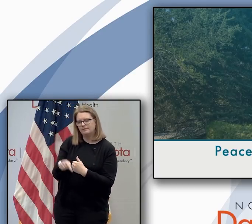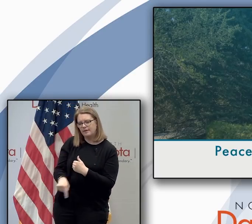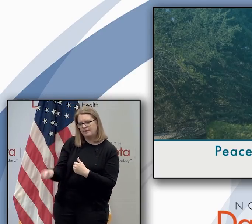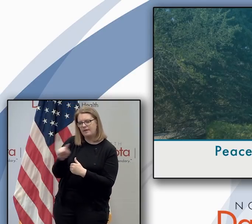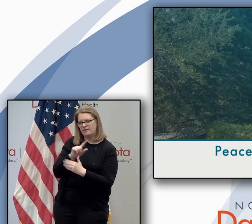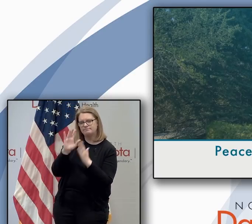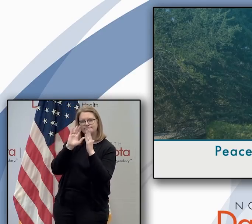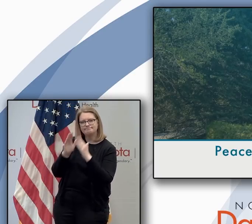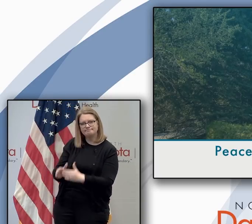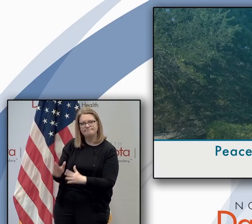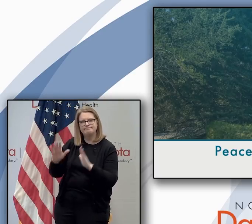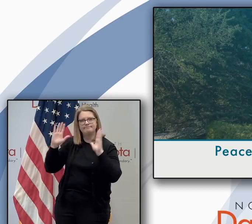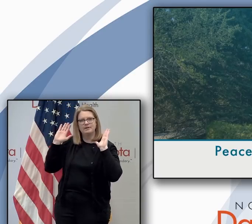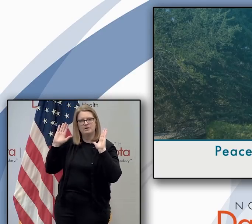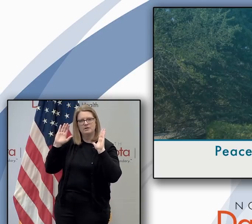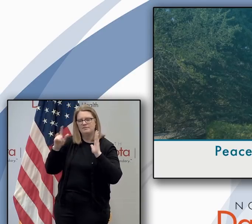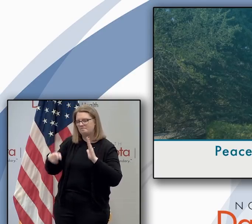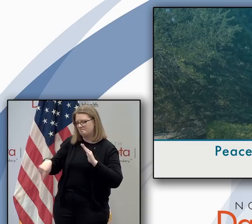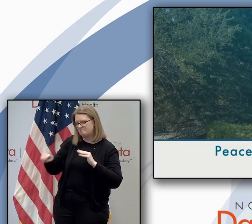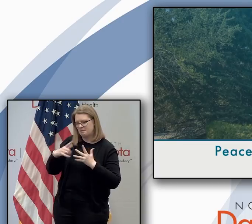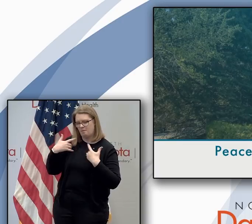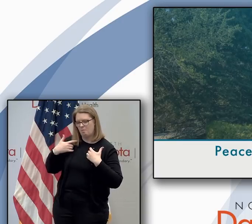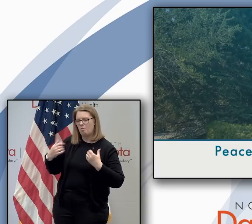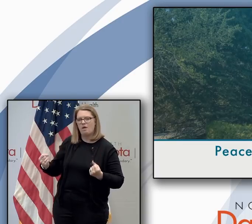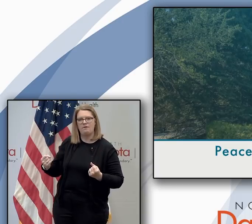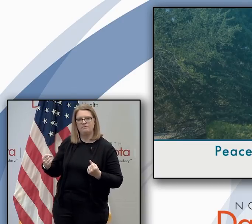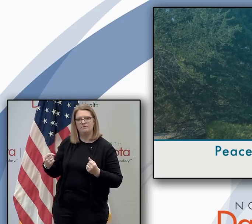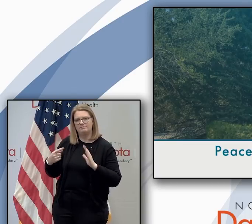for their unwavering bravery and dedication that they